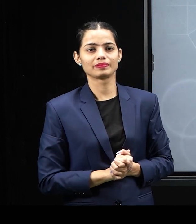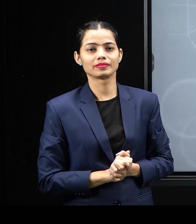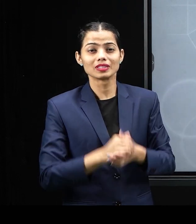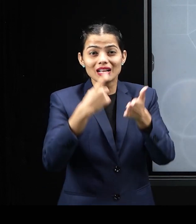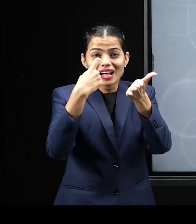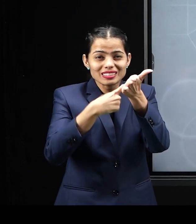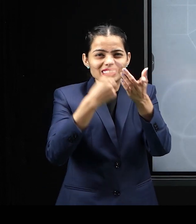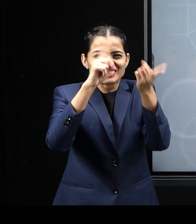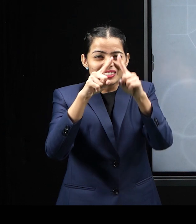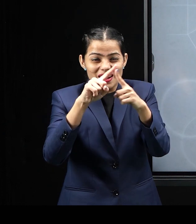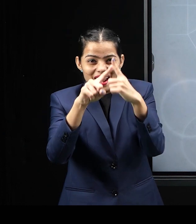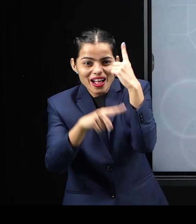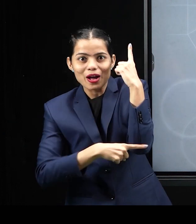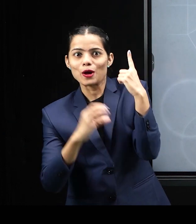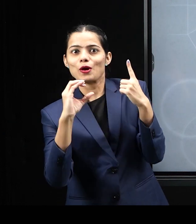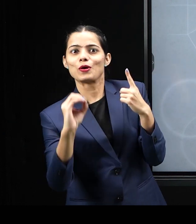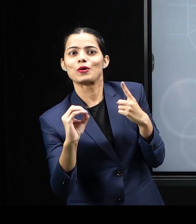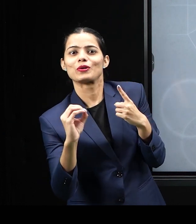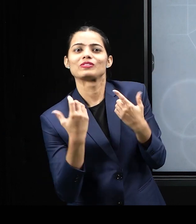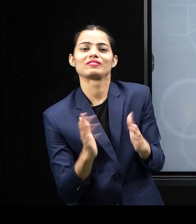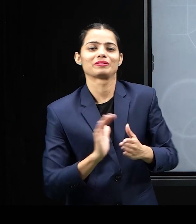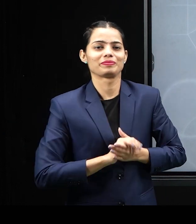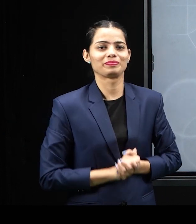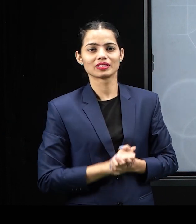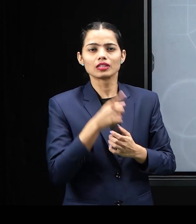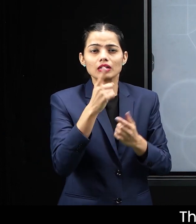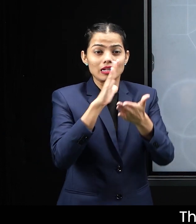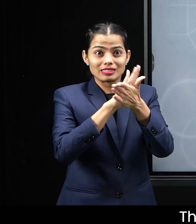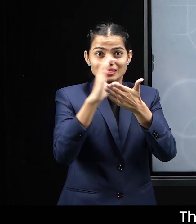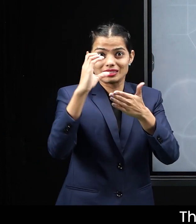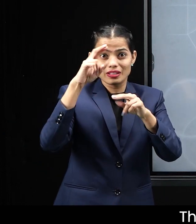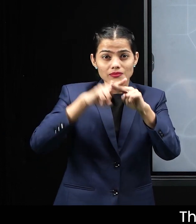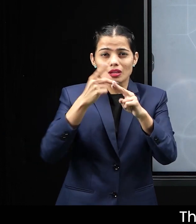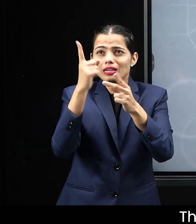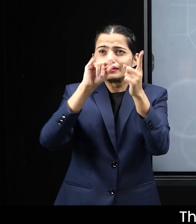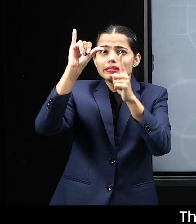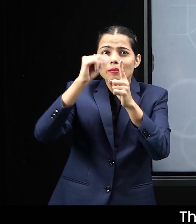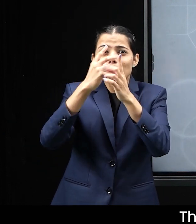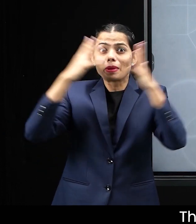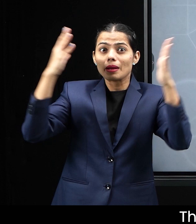0. Here, the remainder is 0. Therefore, HCF of